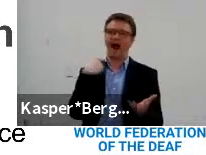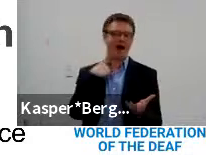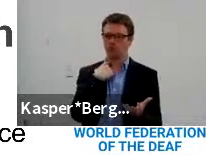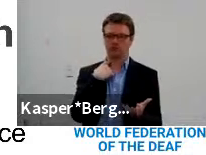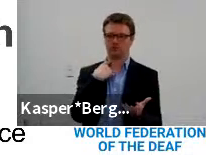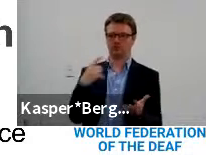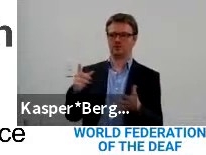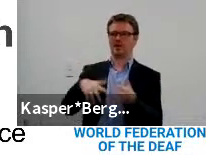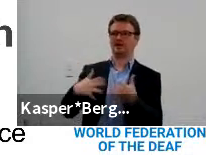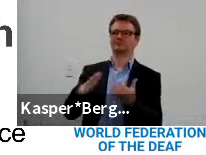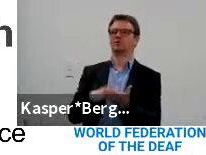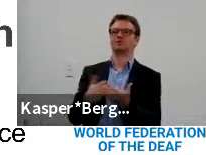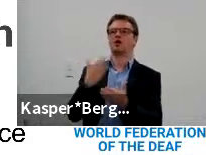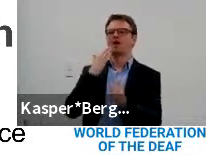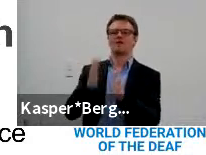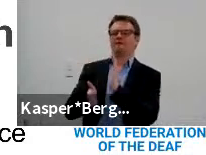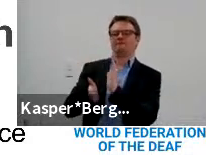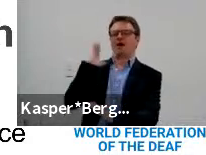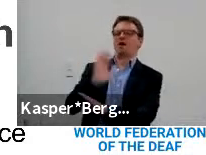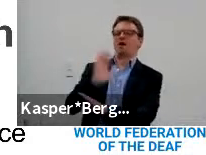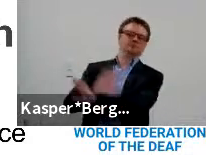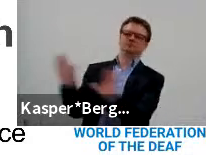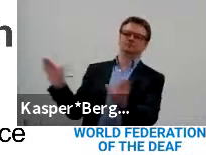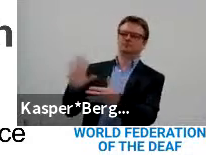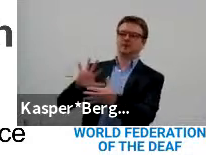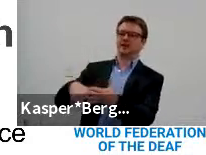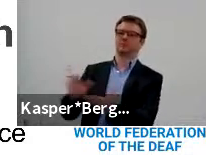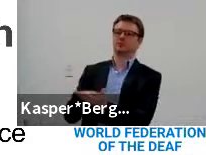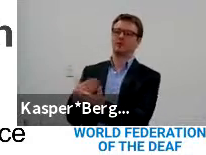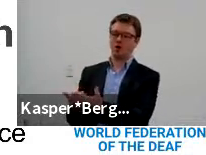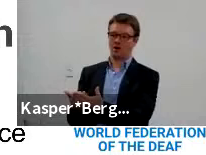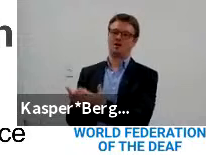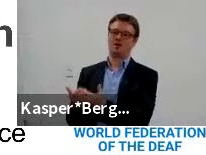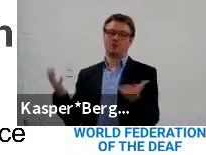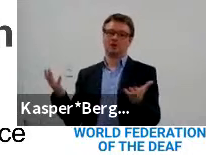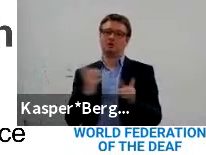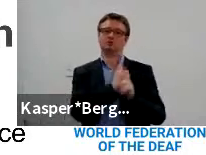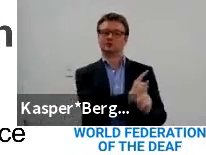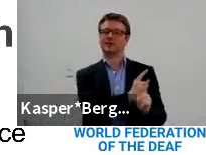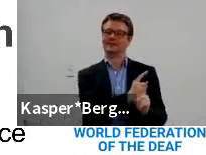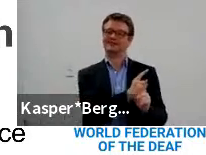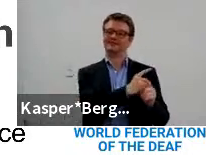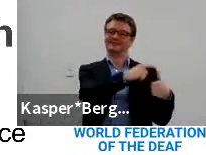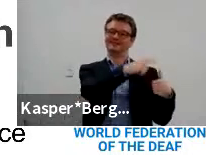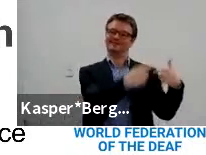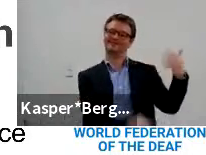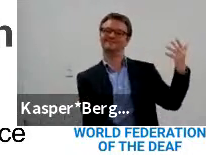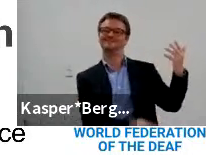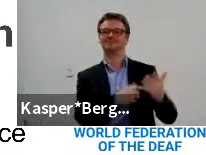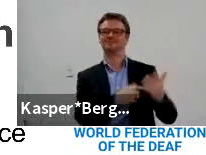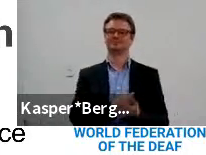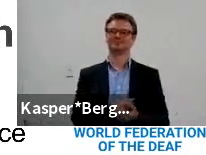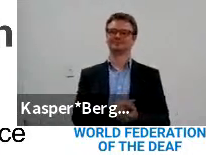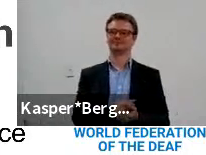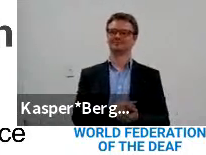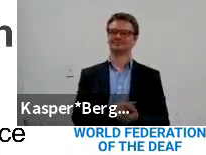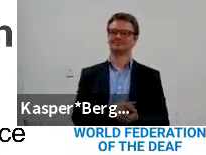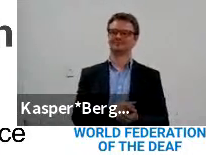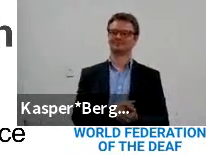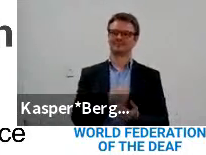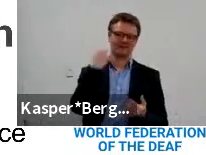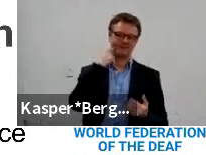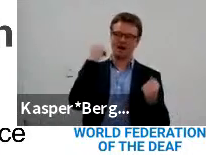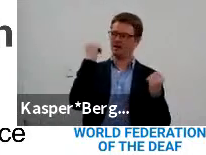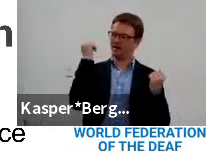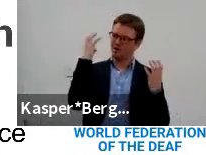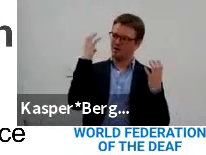have to pay out of their own pockets to get a sign language interpreter. And that's why they don't want to get a sign language interpreter with them when they're going to the hospital. So we